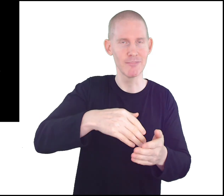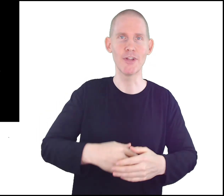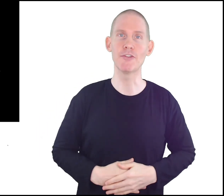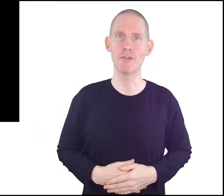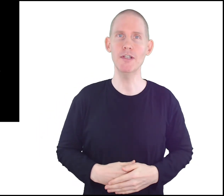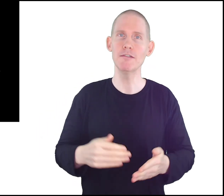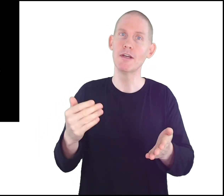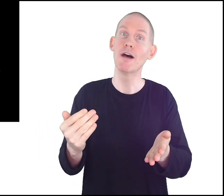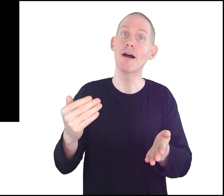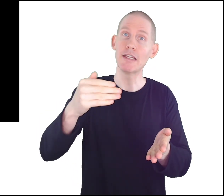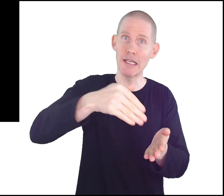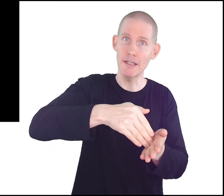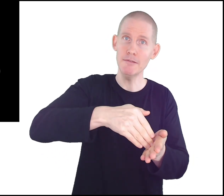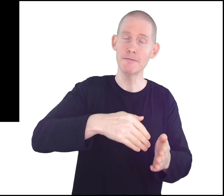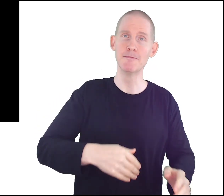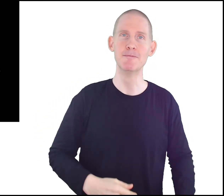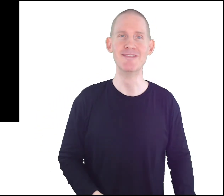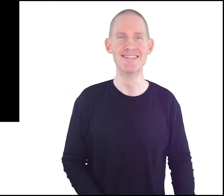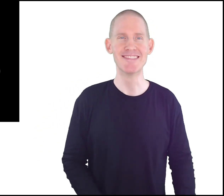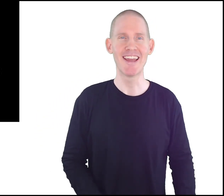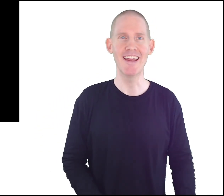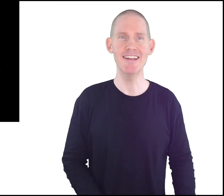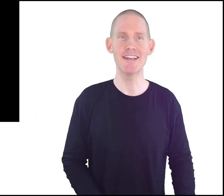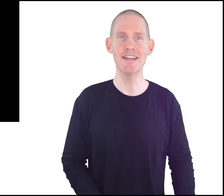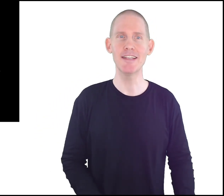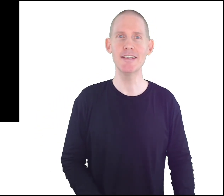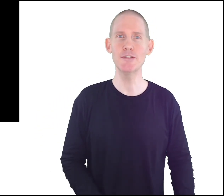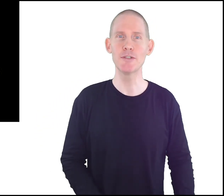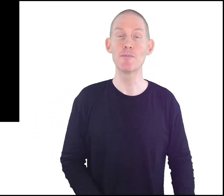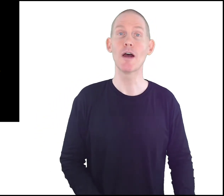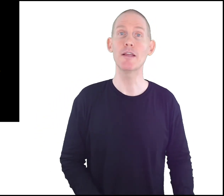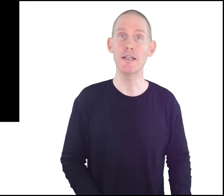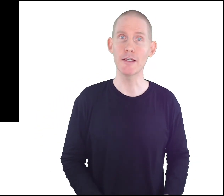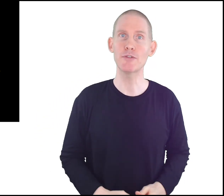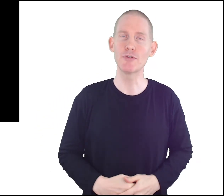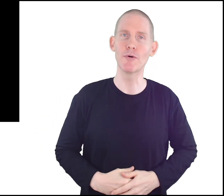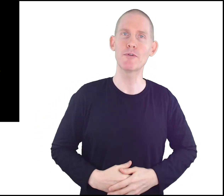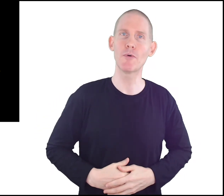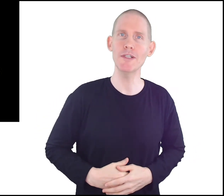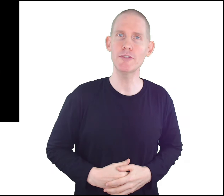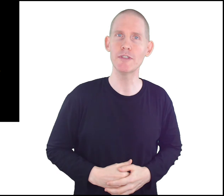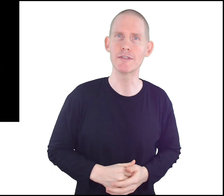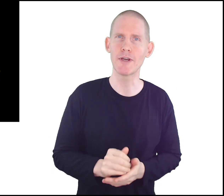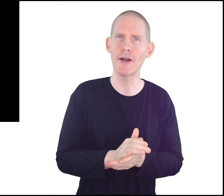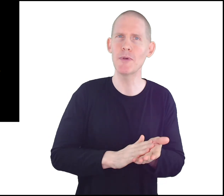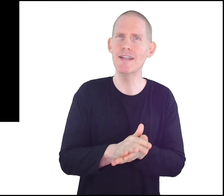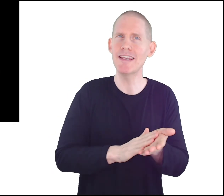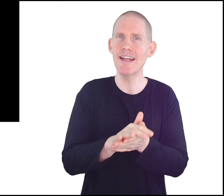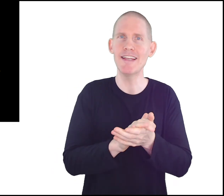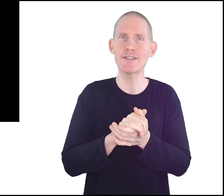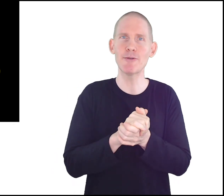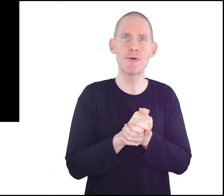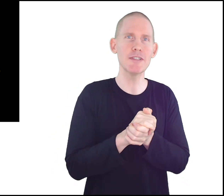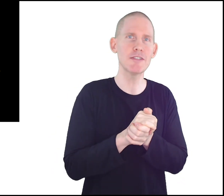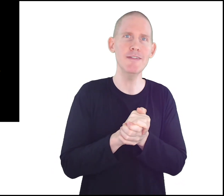That's right. Again. And it is a yes/no question. So how do we indicate a yes/no question?